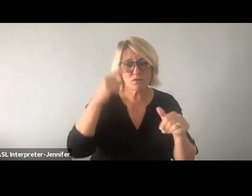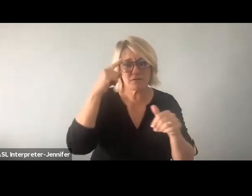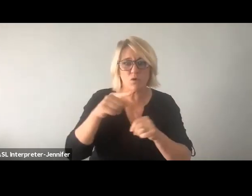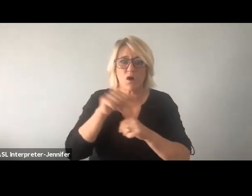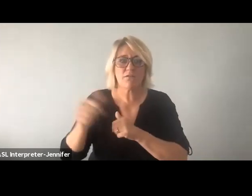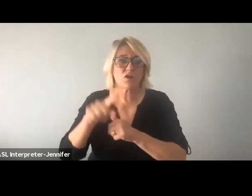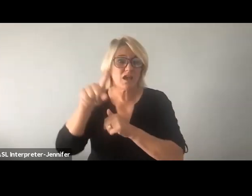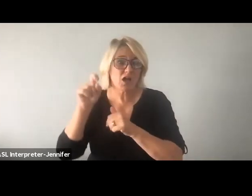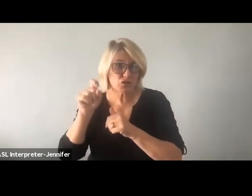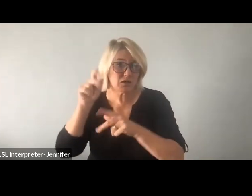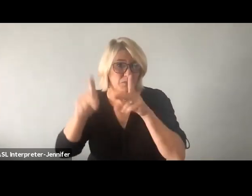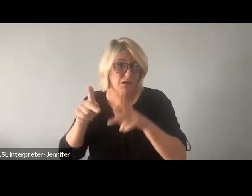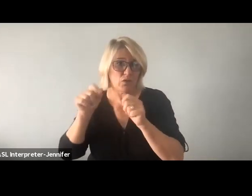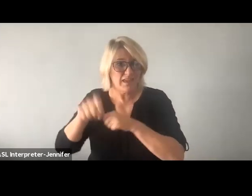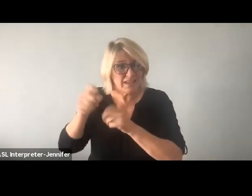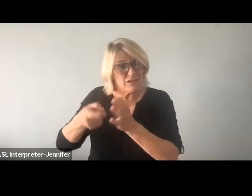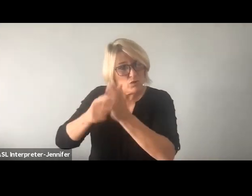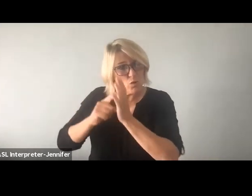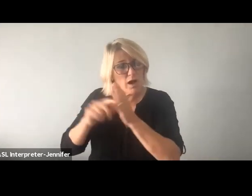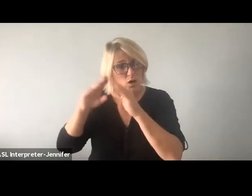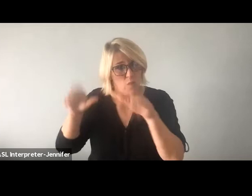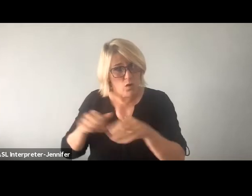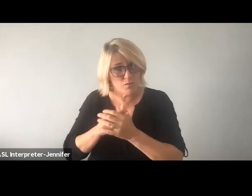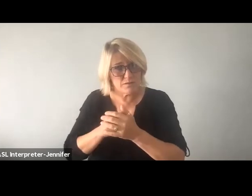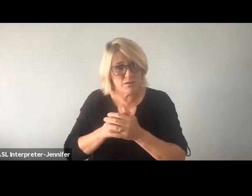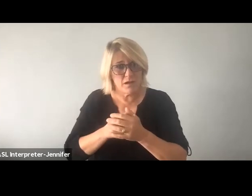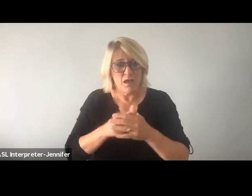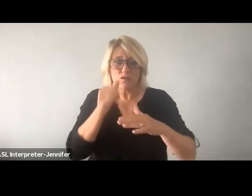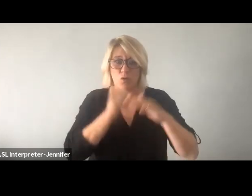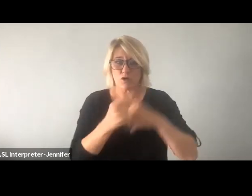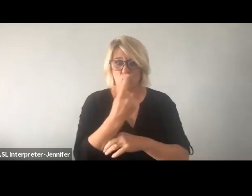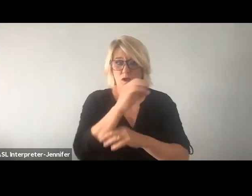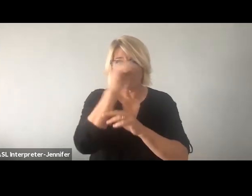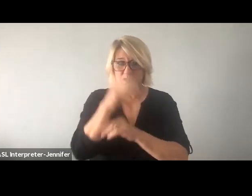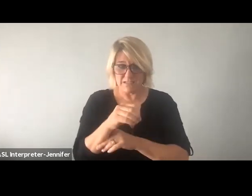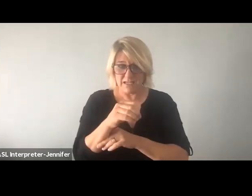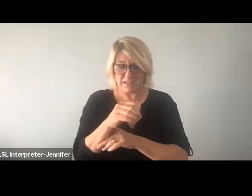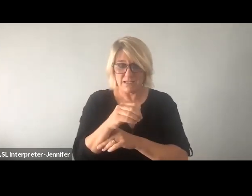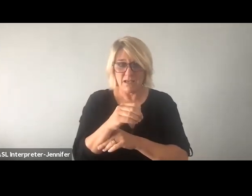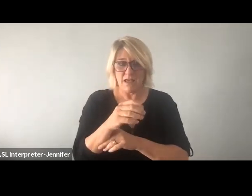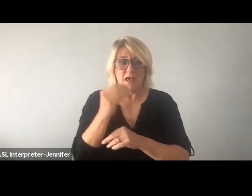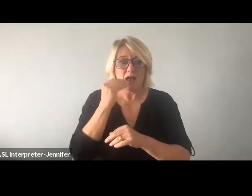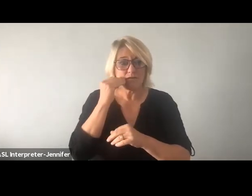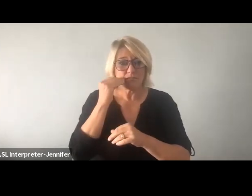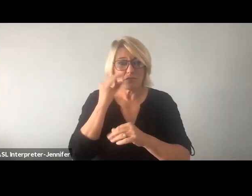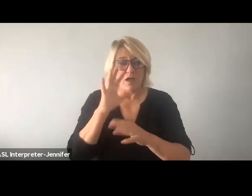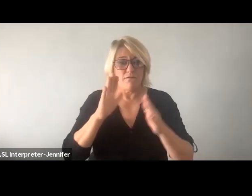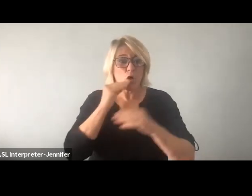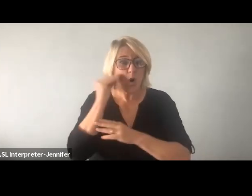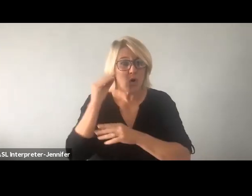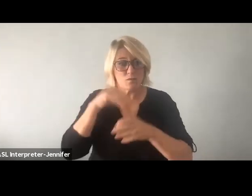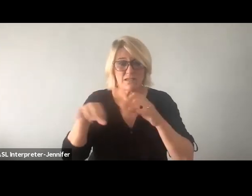households nationwide. And under 1% of the US housing stock is wheelchair accessible, and less